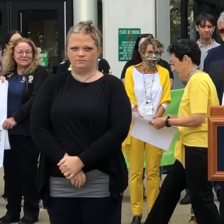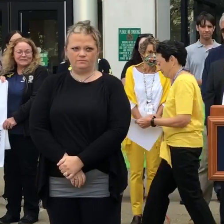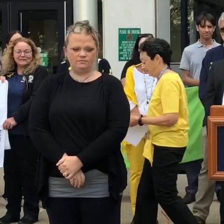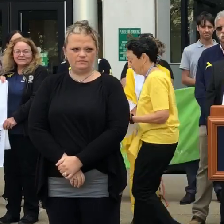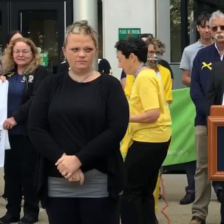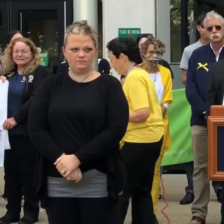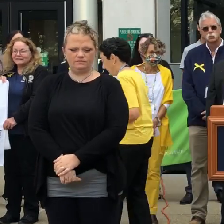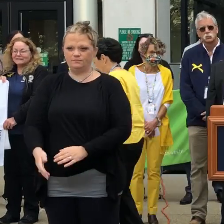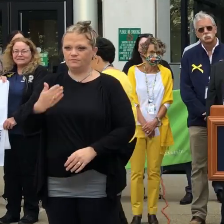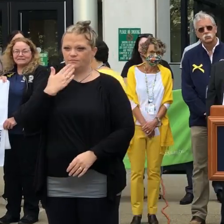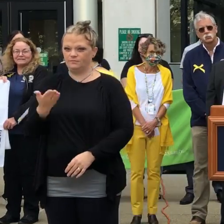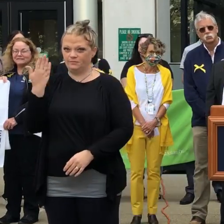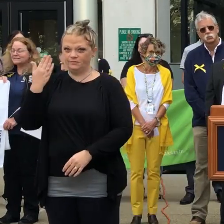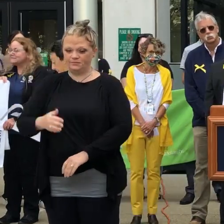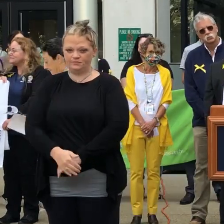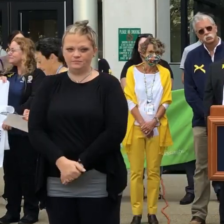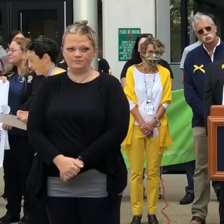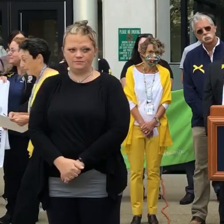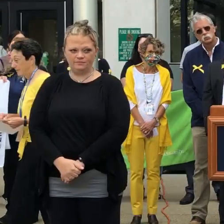Good morning.